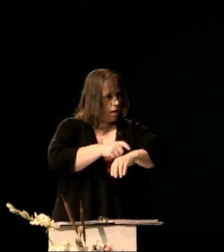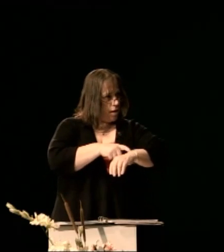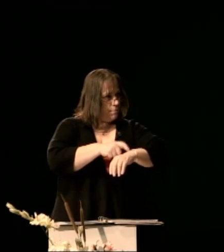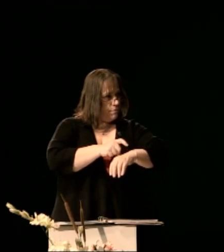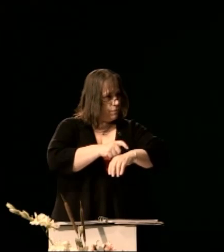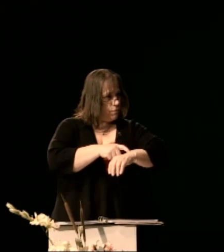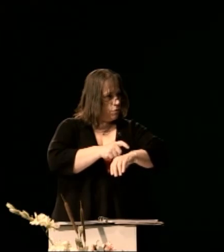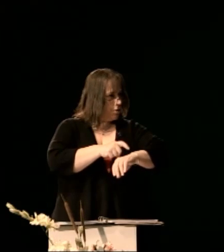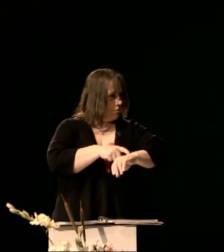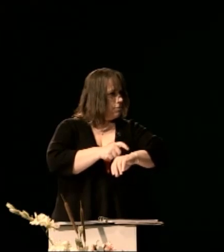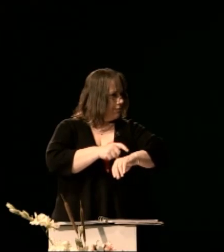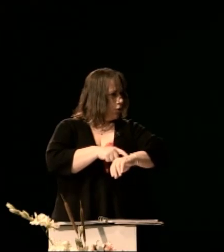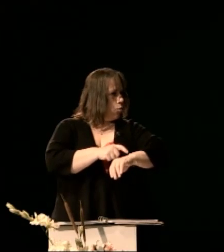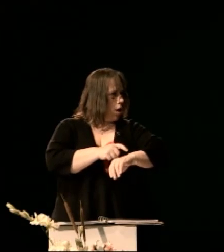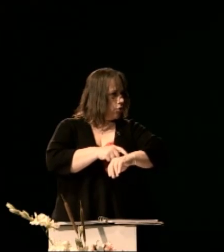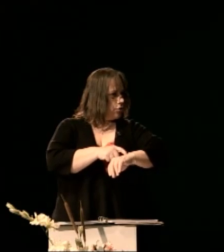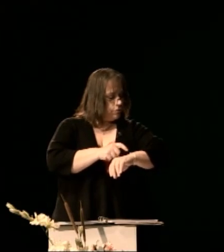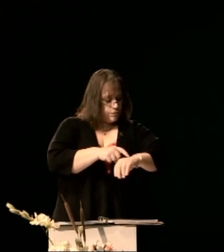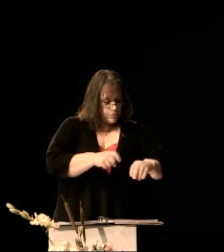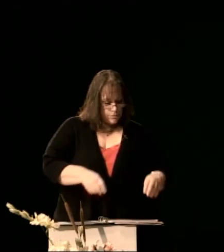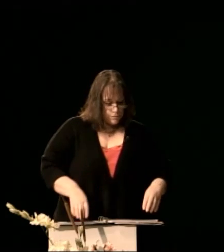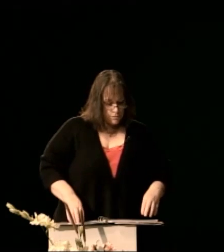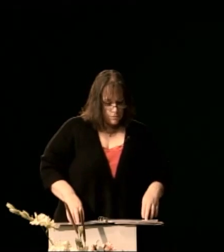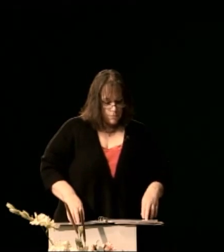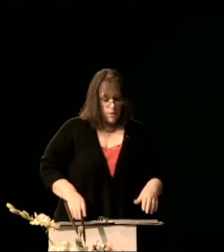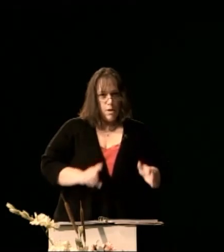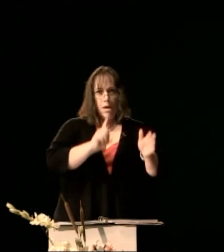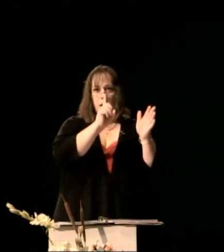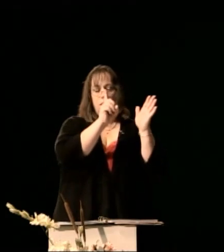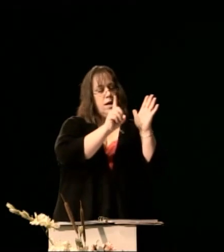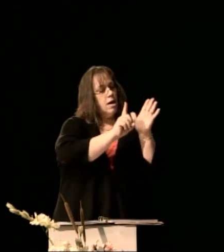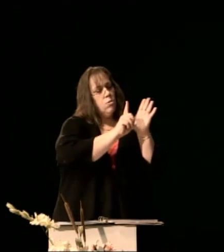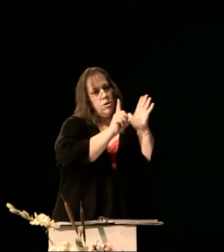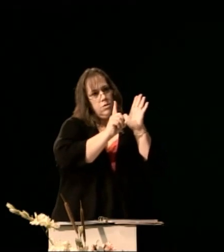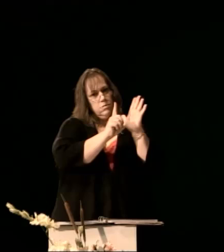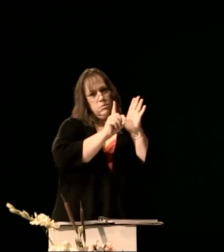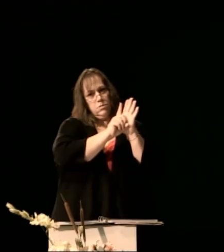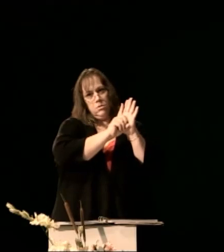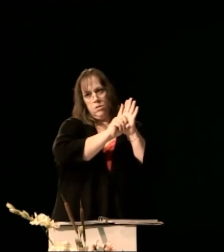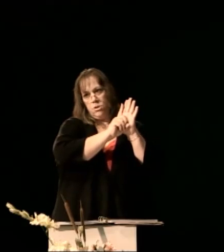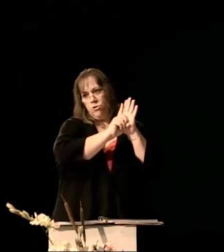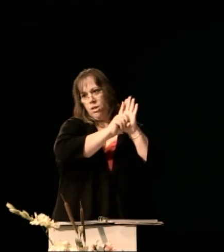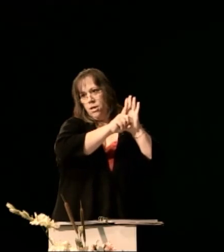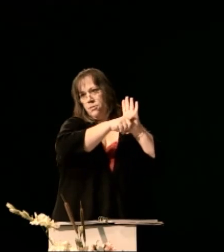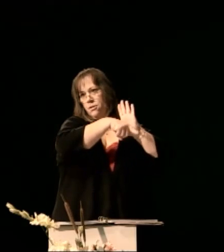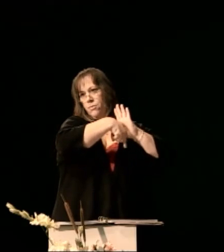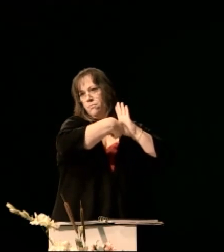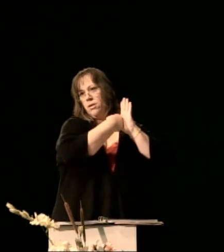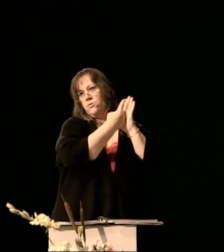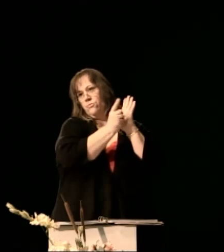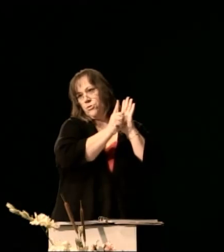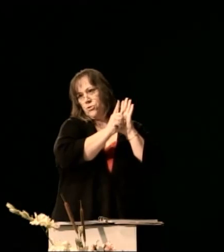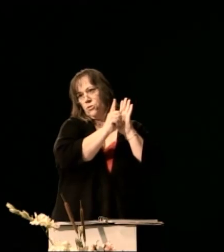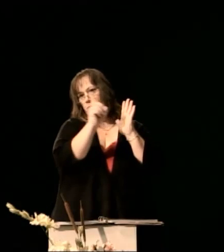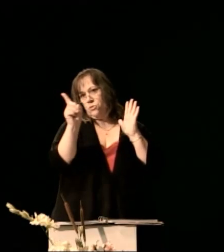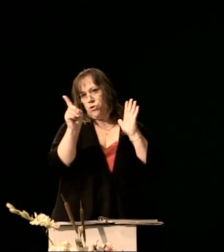Time, for your watch. An hour is on your hand, but it makes a full circle. So it's your